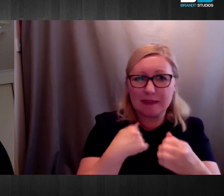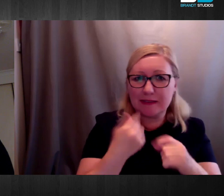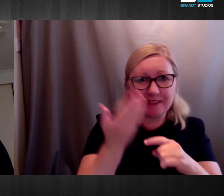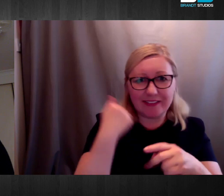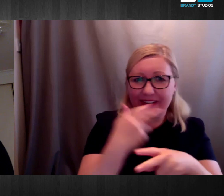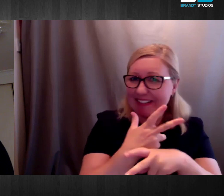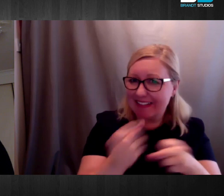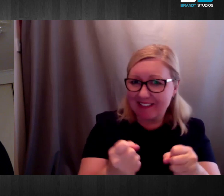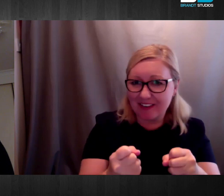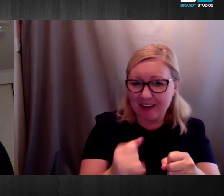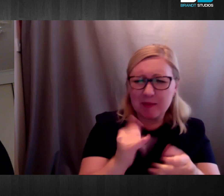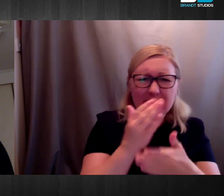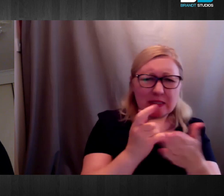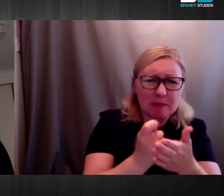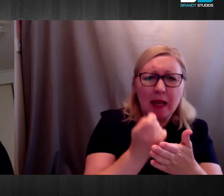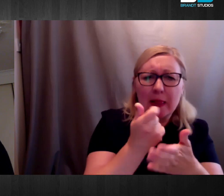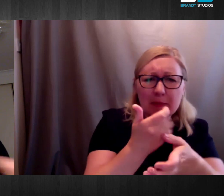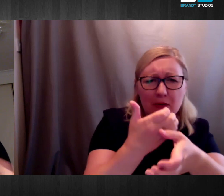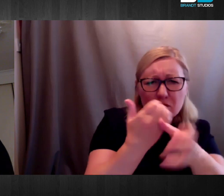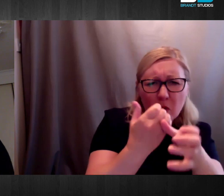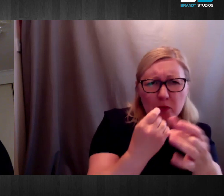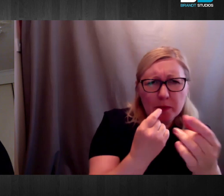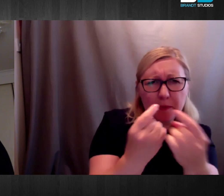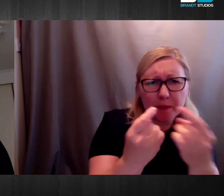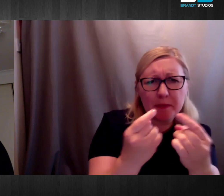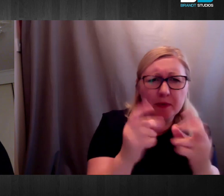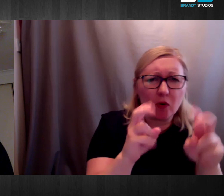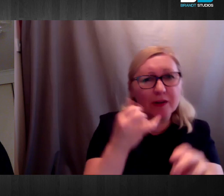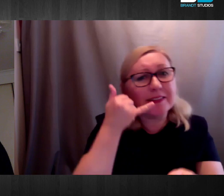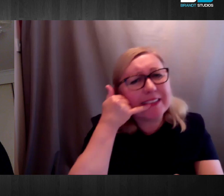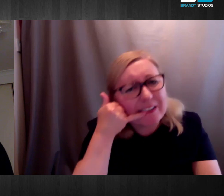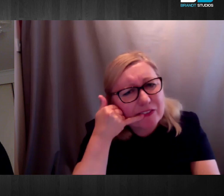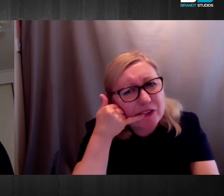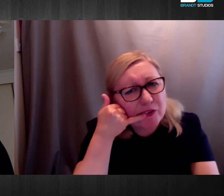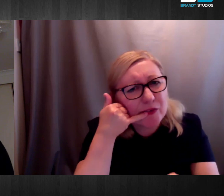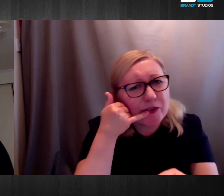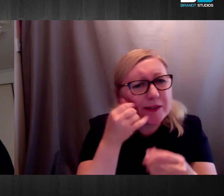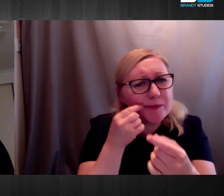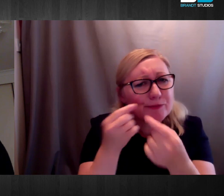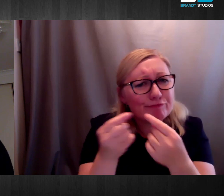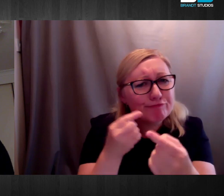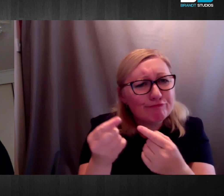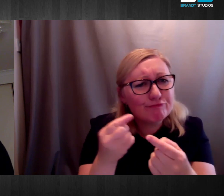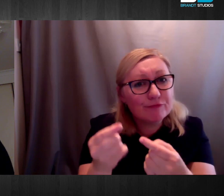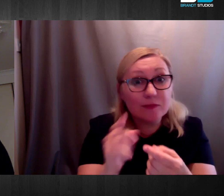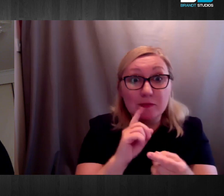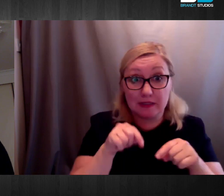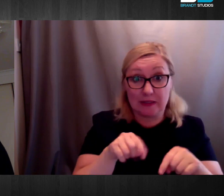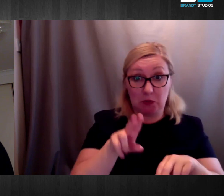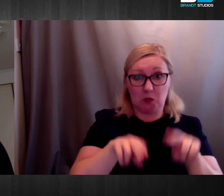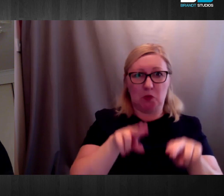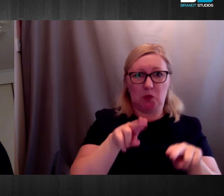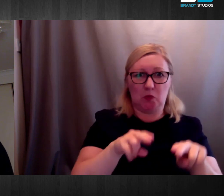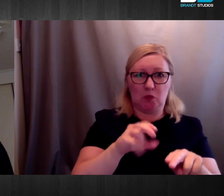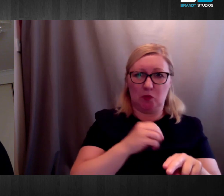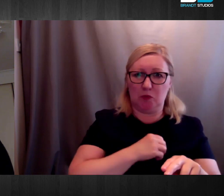me. And I'm very fortunate that all of the people that joined this group, and as I said, there are 19 of